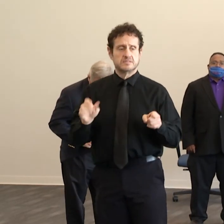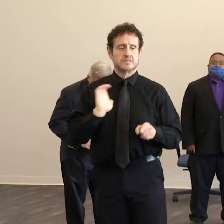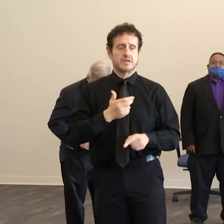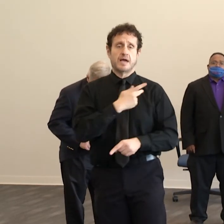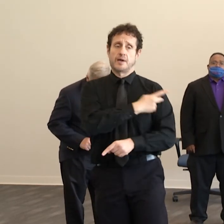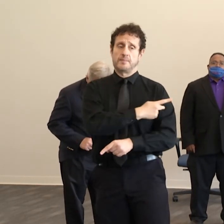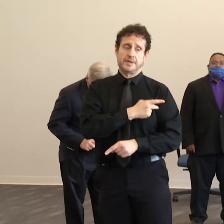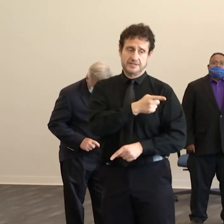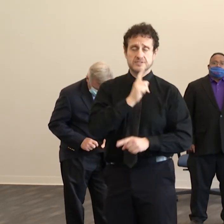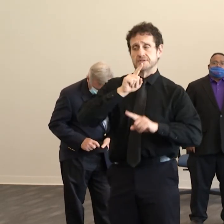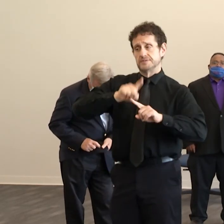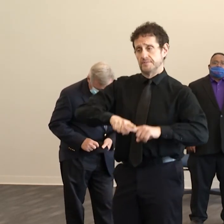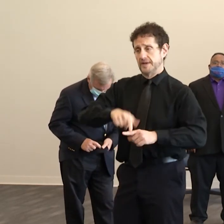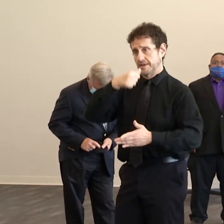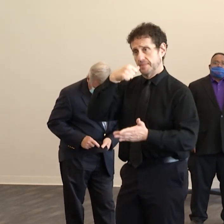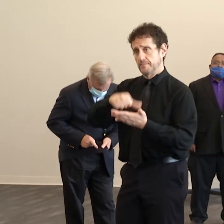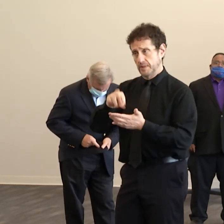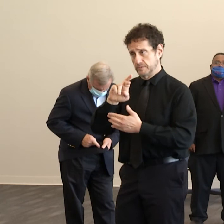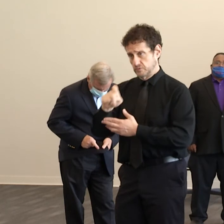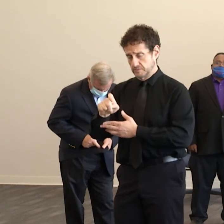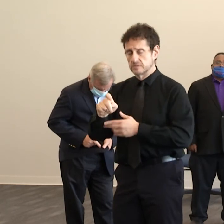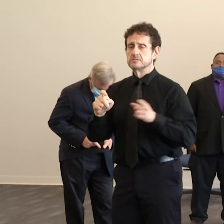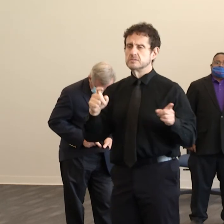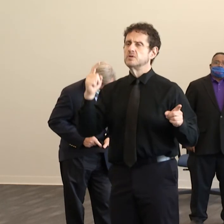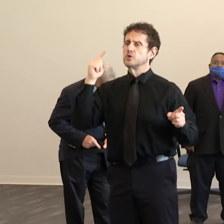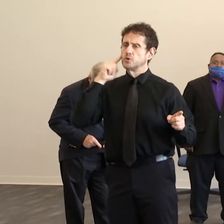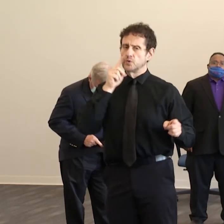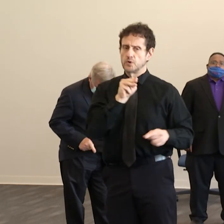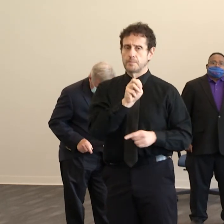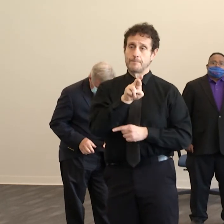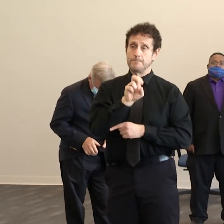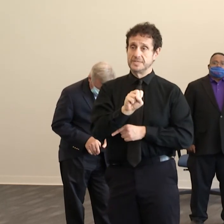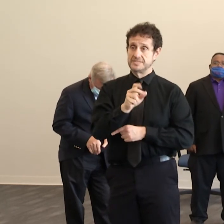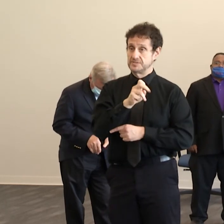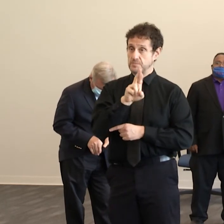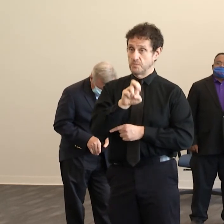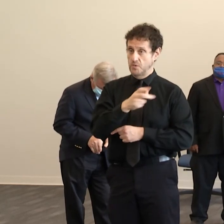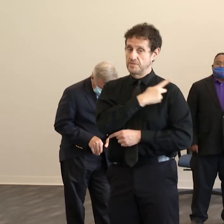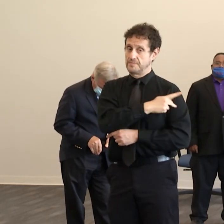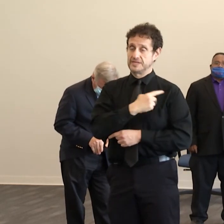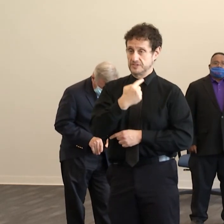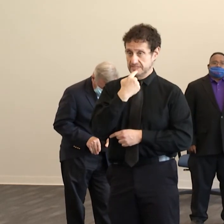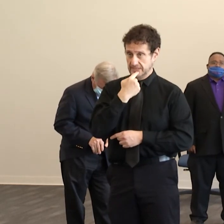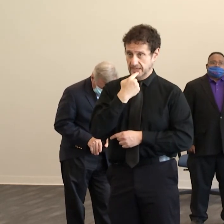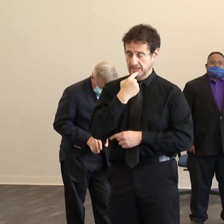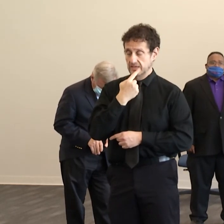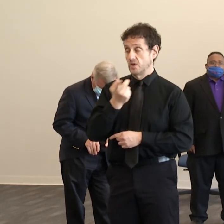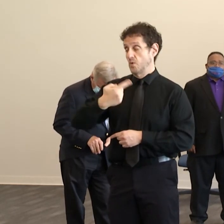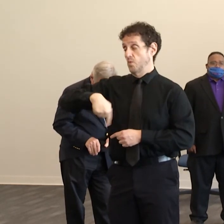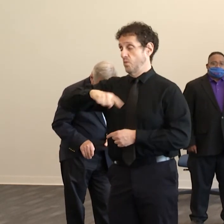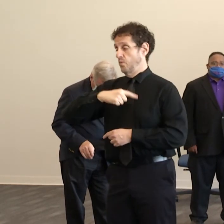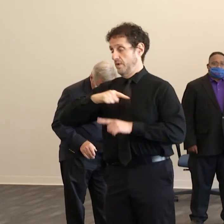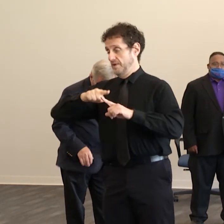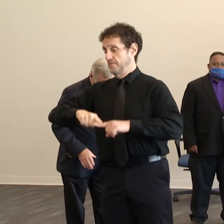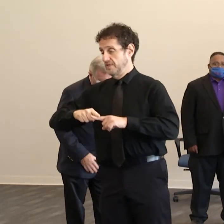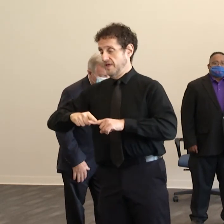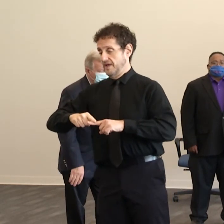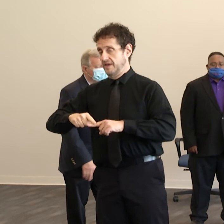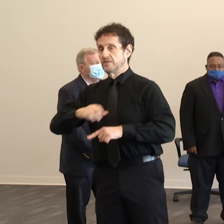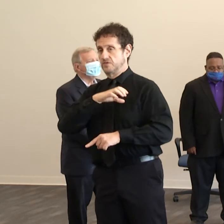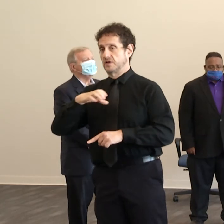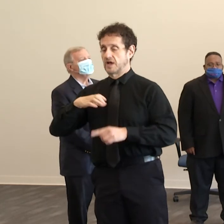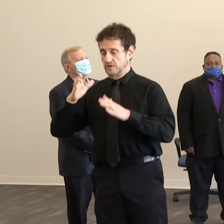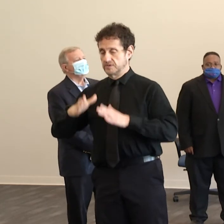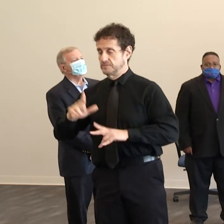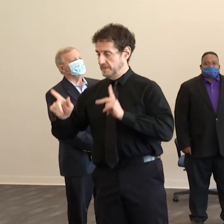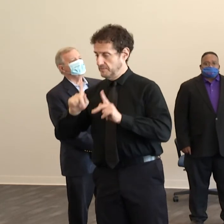relying on their mail prescriptions, as you heard from Mrs. Moore. And we rely, of course, on our congressional delegation to raise